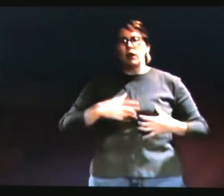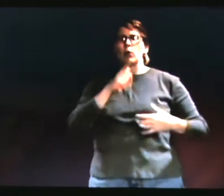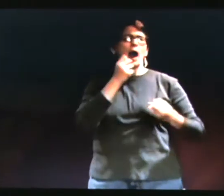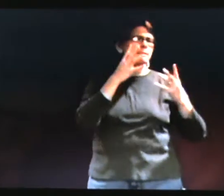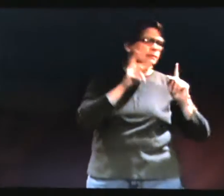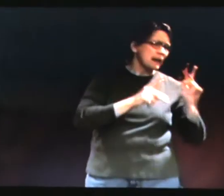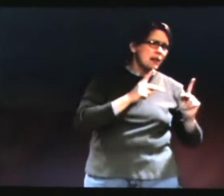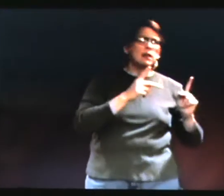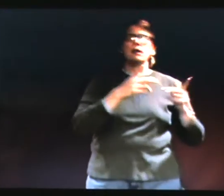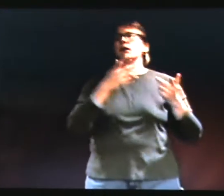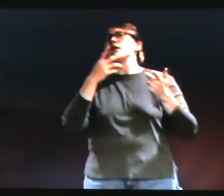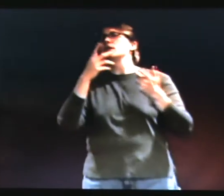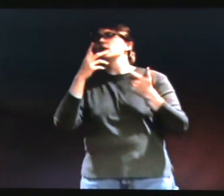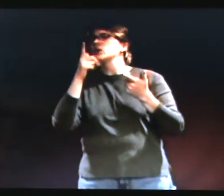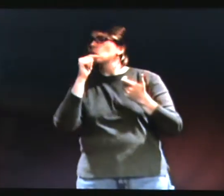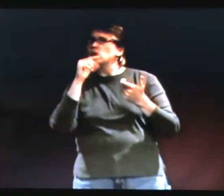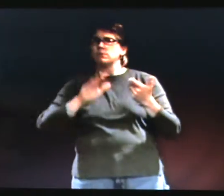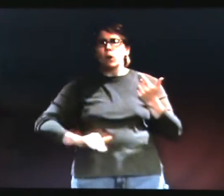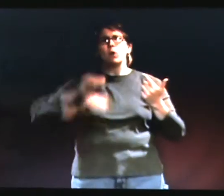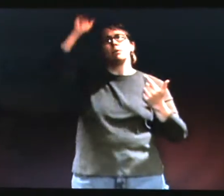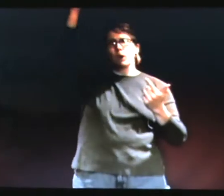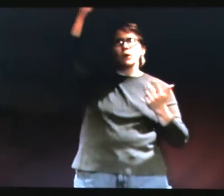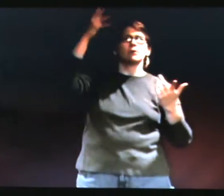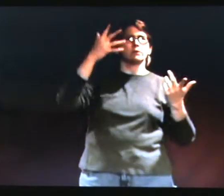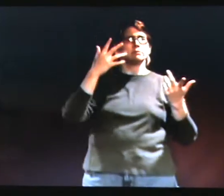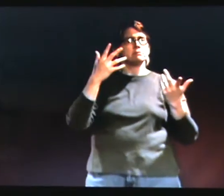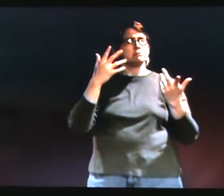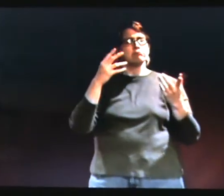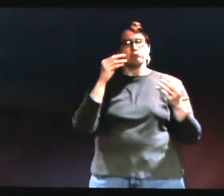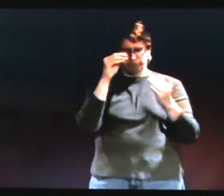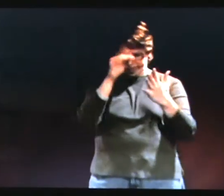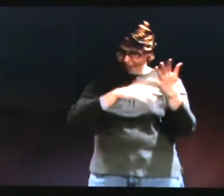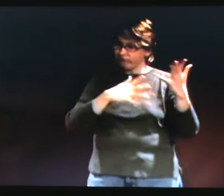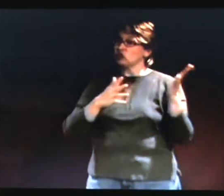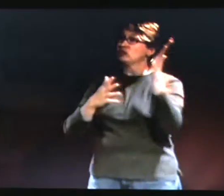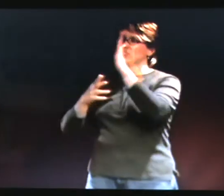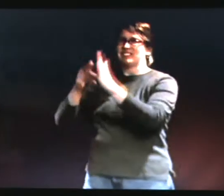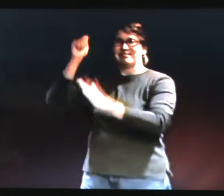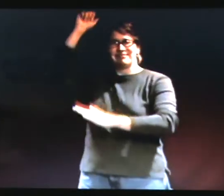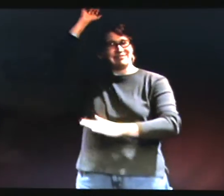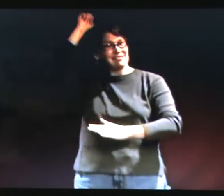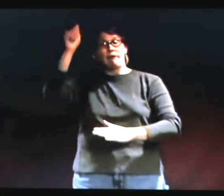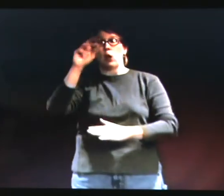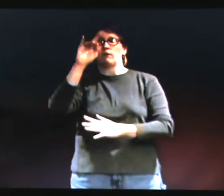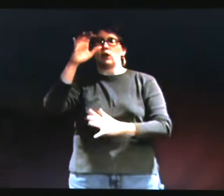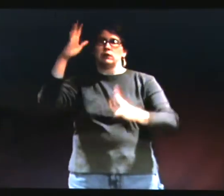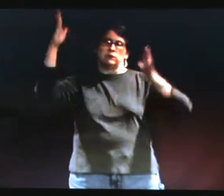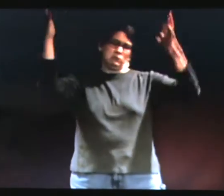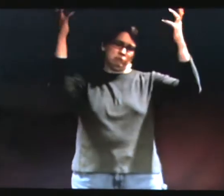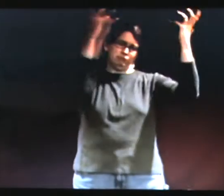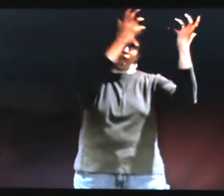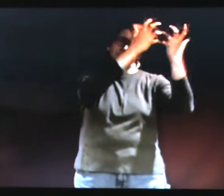can life jackets, how many people, who's short, tall, everything.